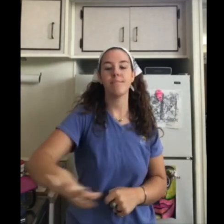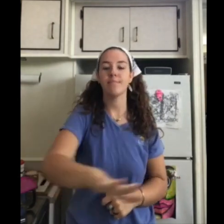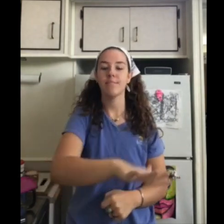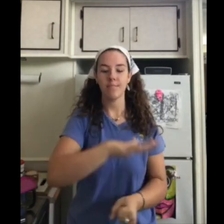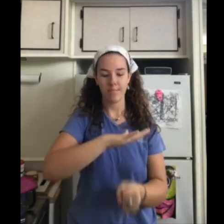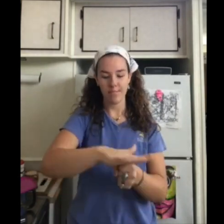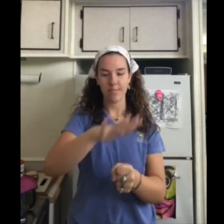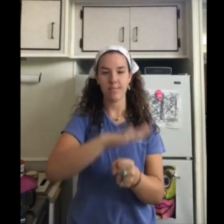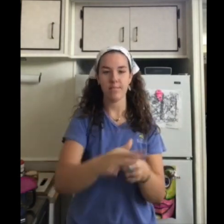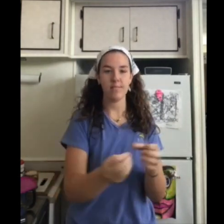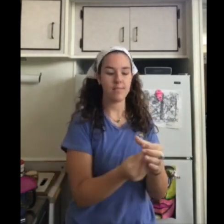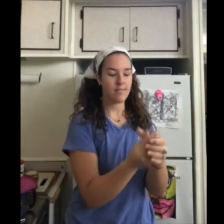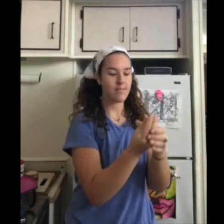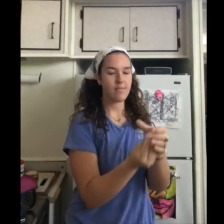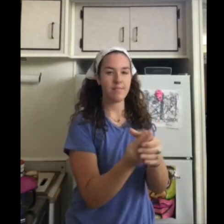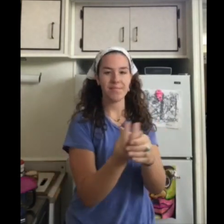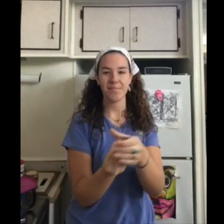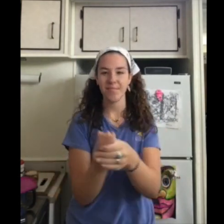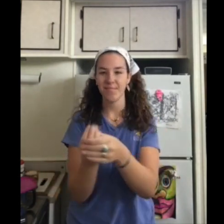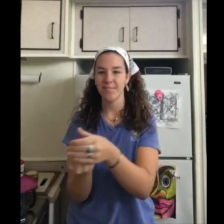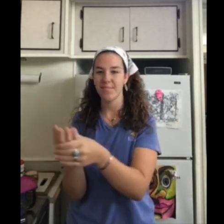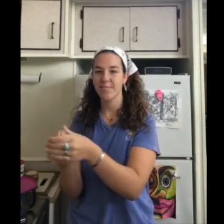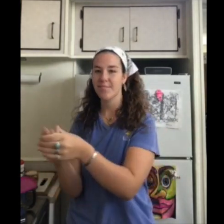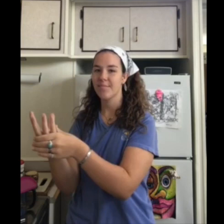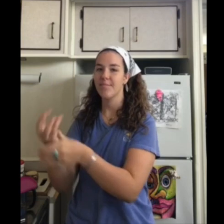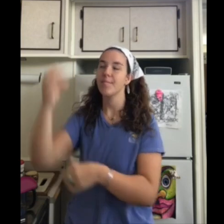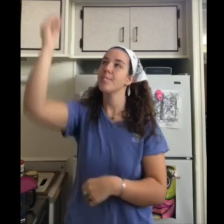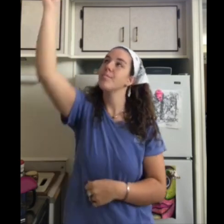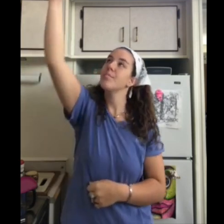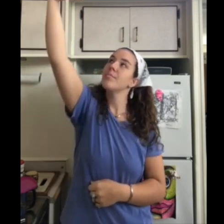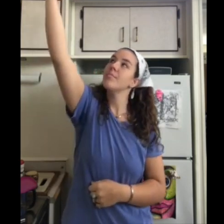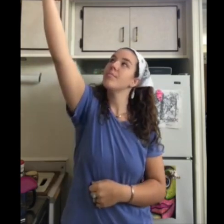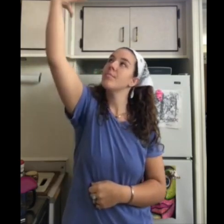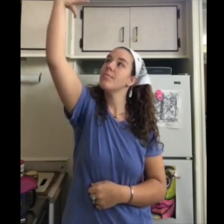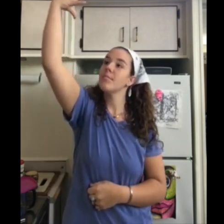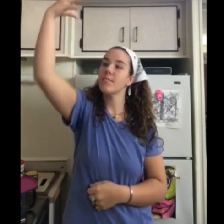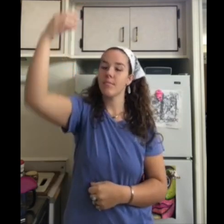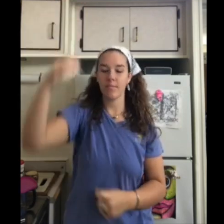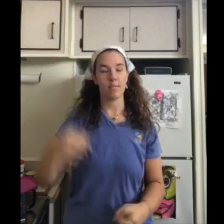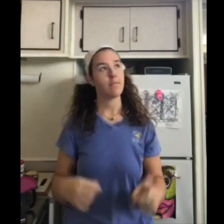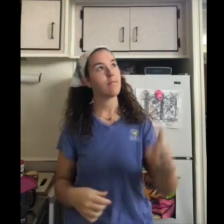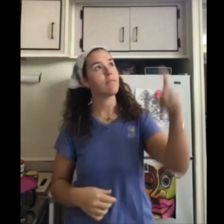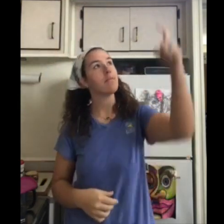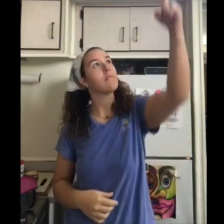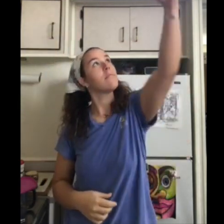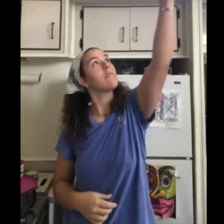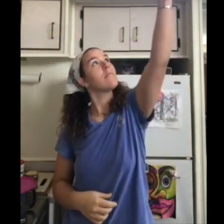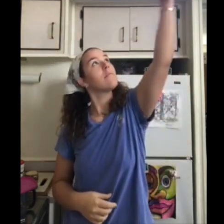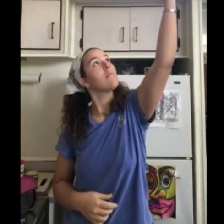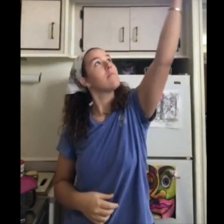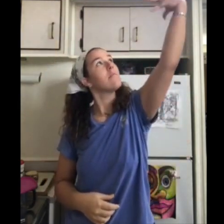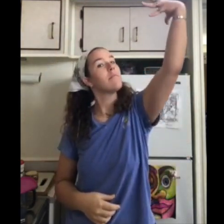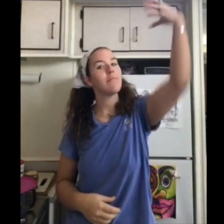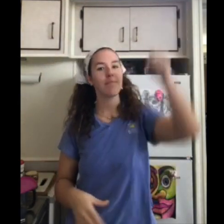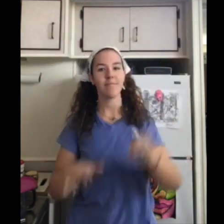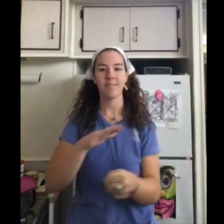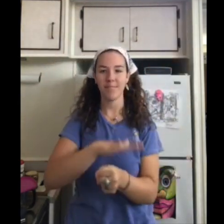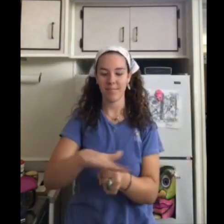fields enough to grow. There are sunbeams and moonbeams enough